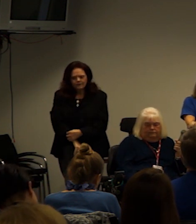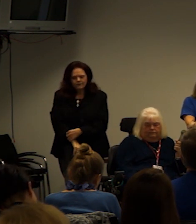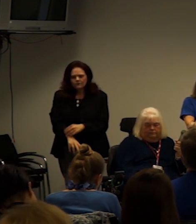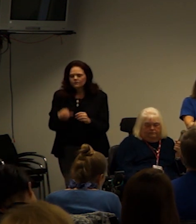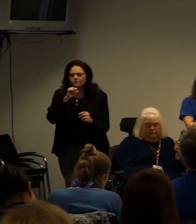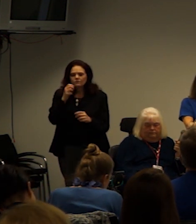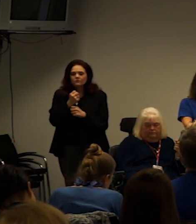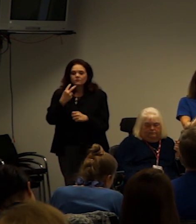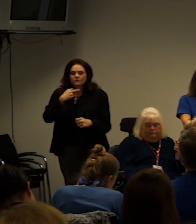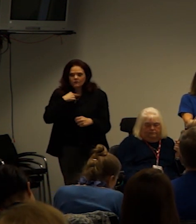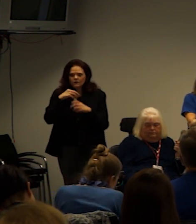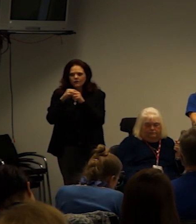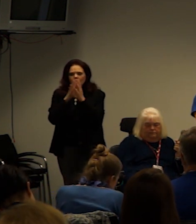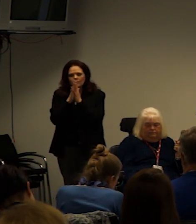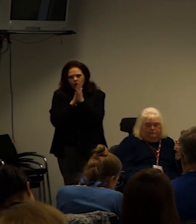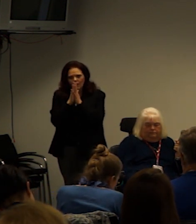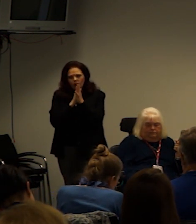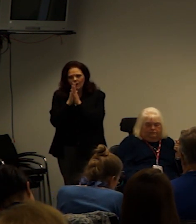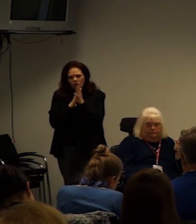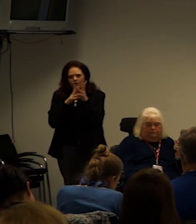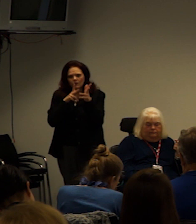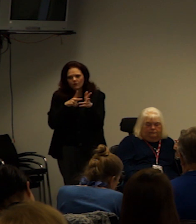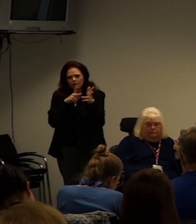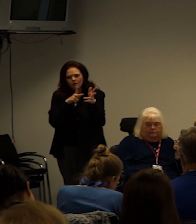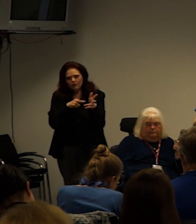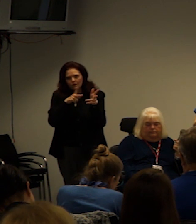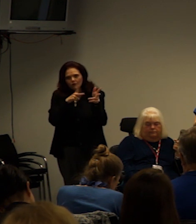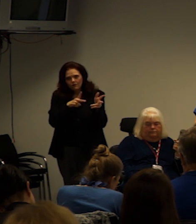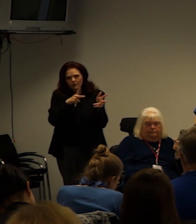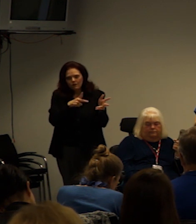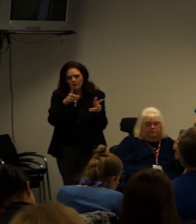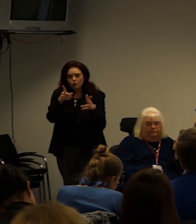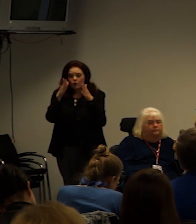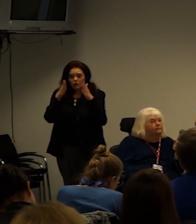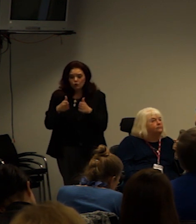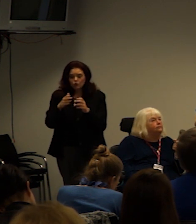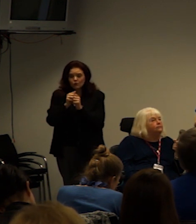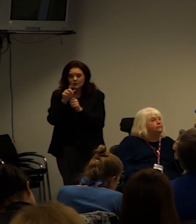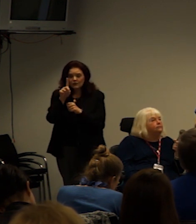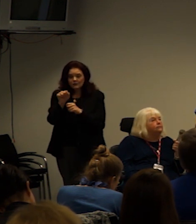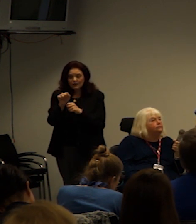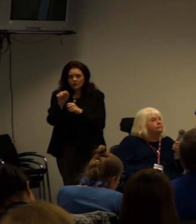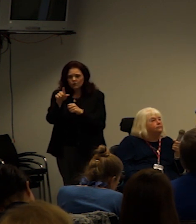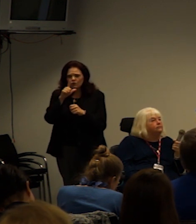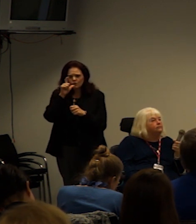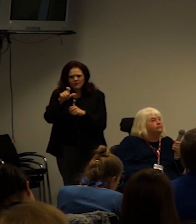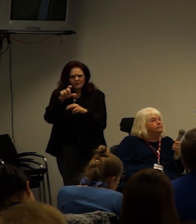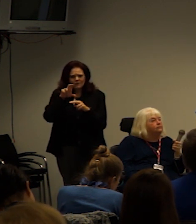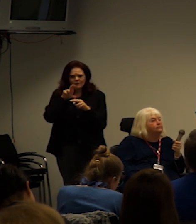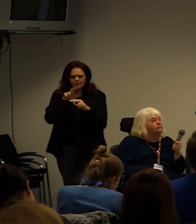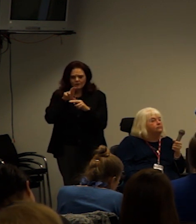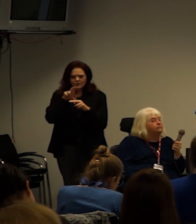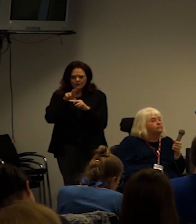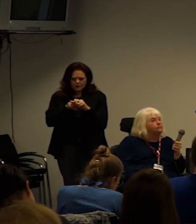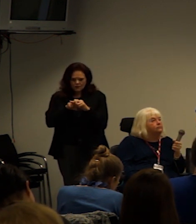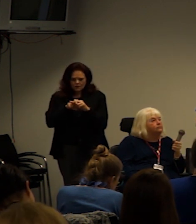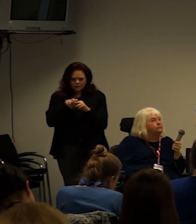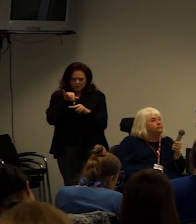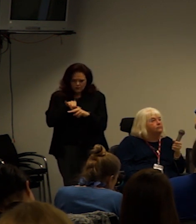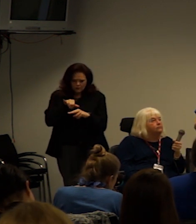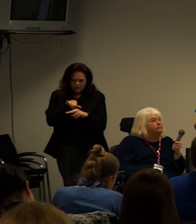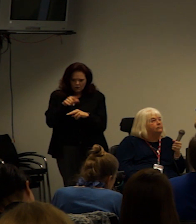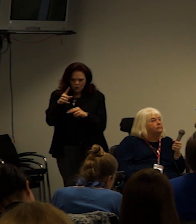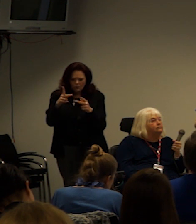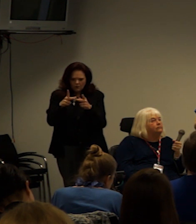Don't get stuck in traffic. If you're a person with a disability and you don't need to sit in one location